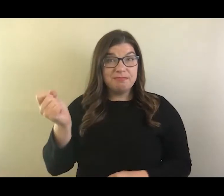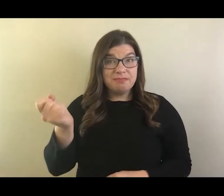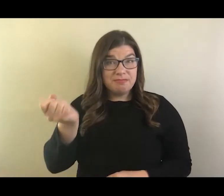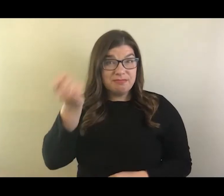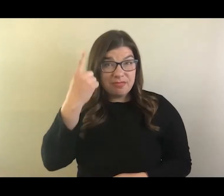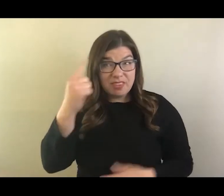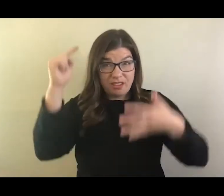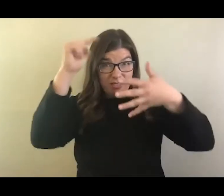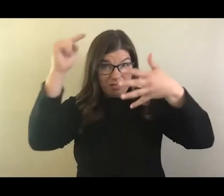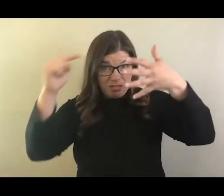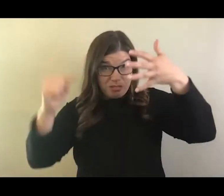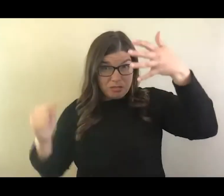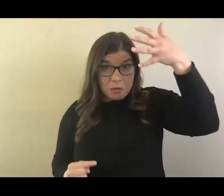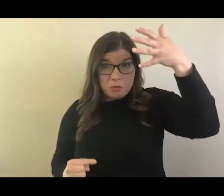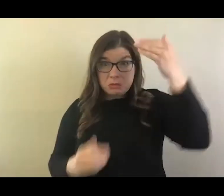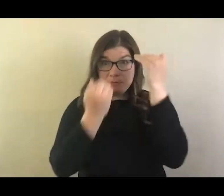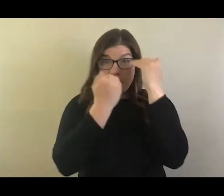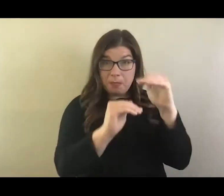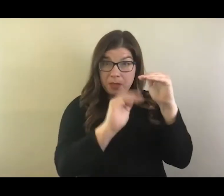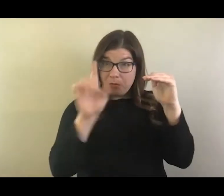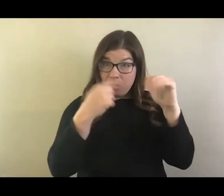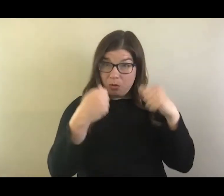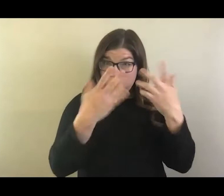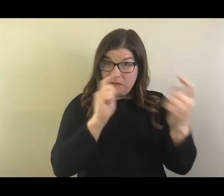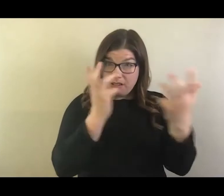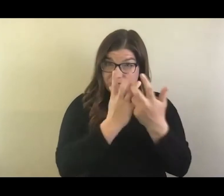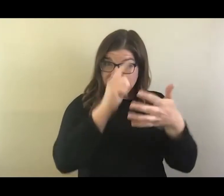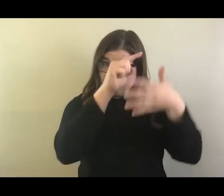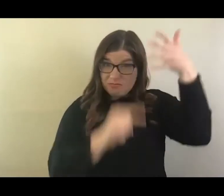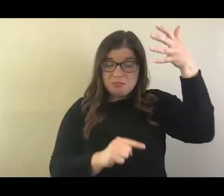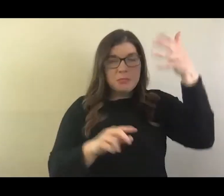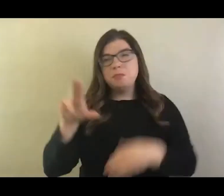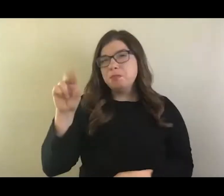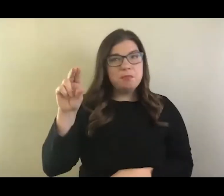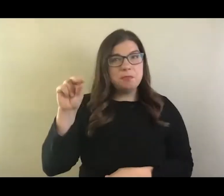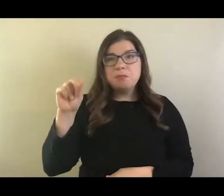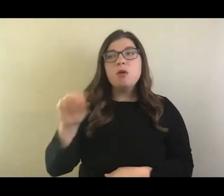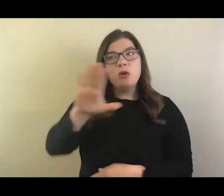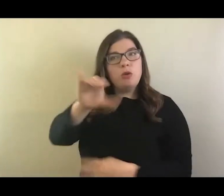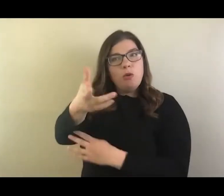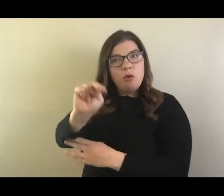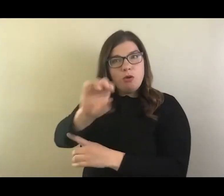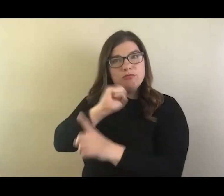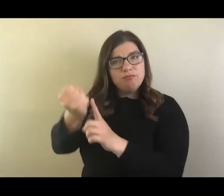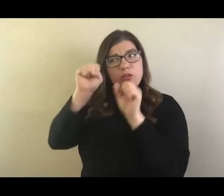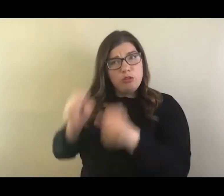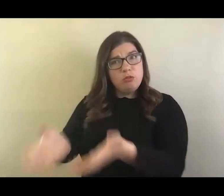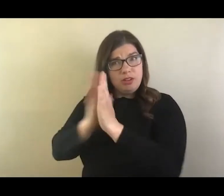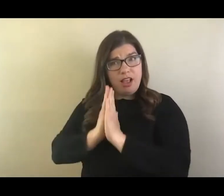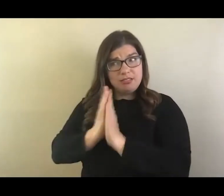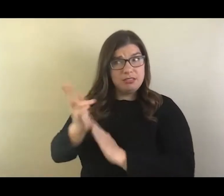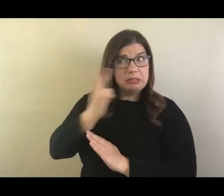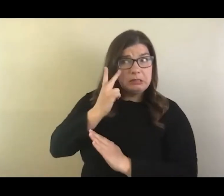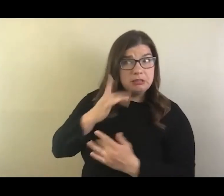However, these are not the only disabilities we provide accommodations for, so you can always ask about your situation.